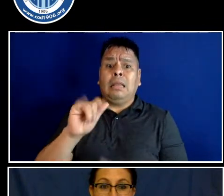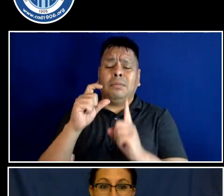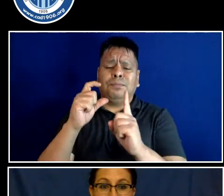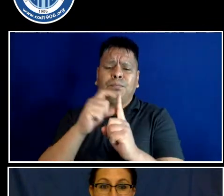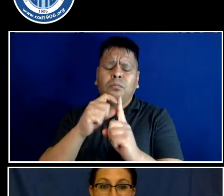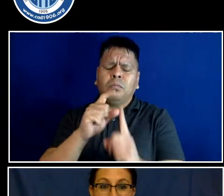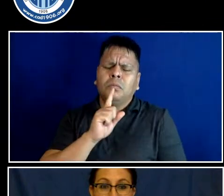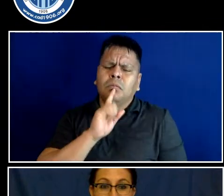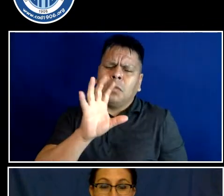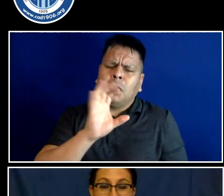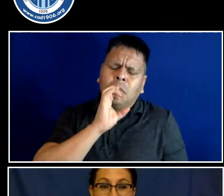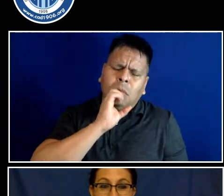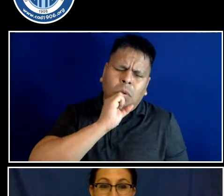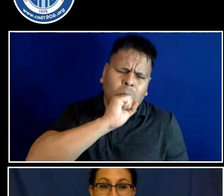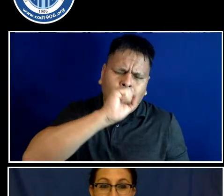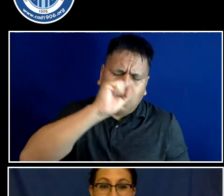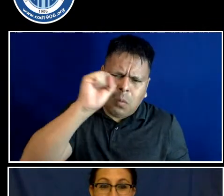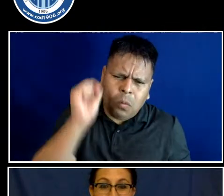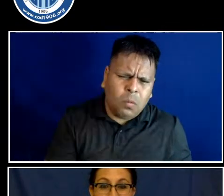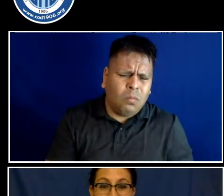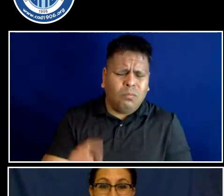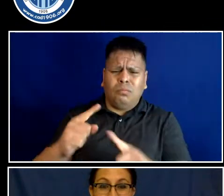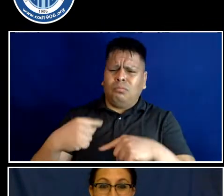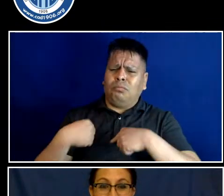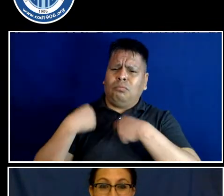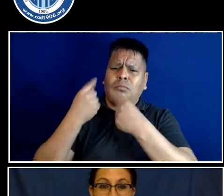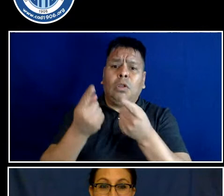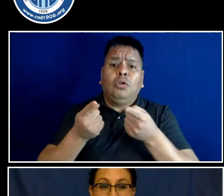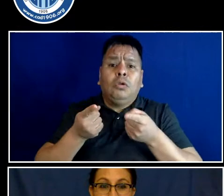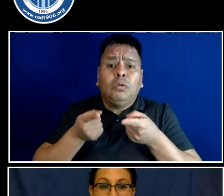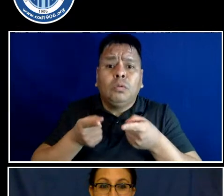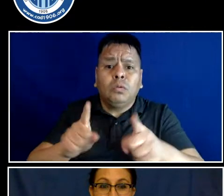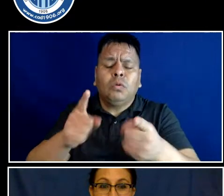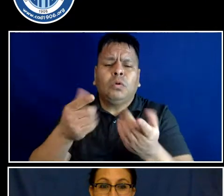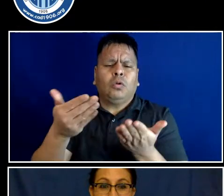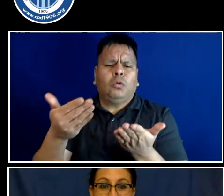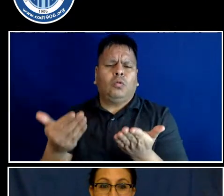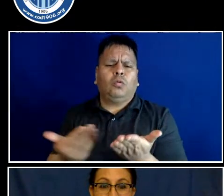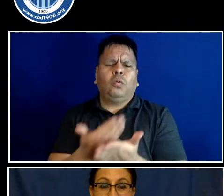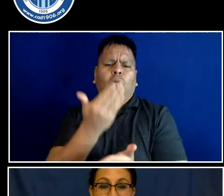gendered words. So one is masculine and one is feminine.